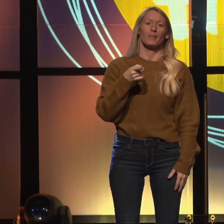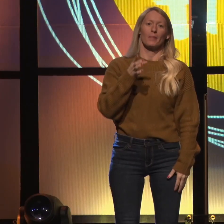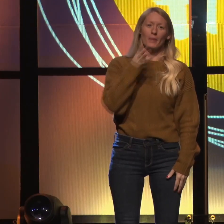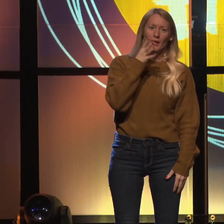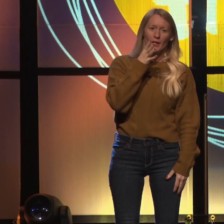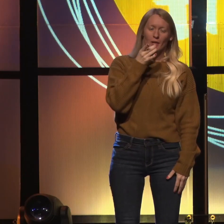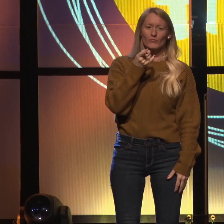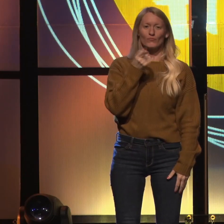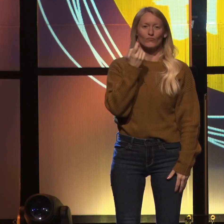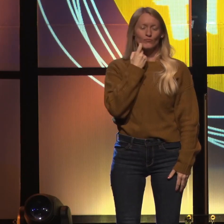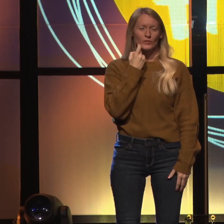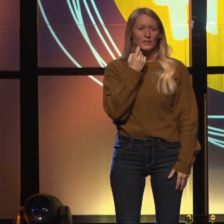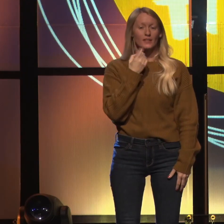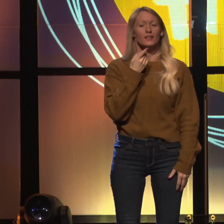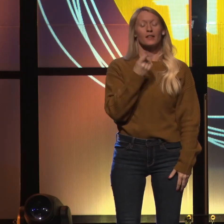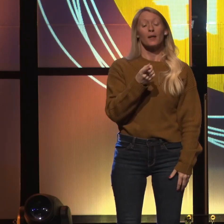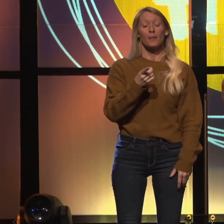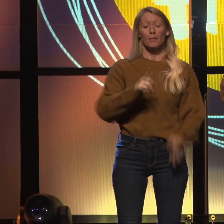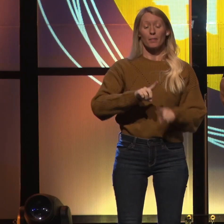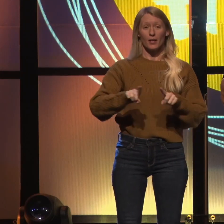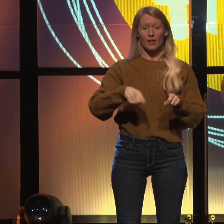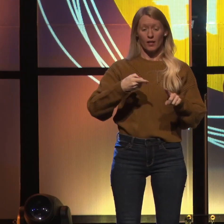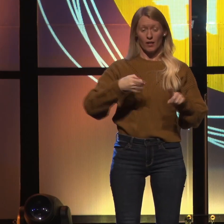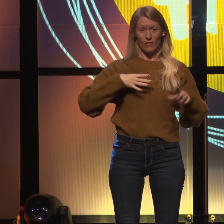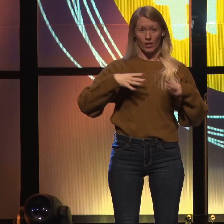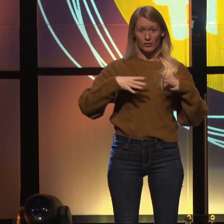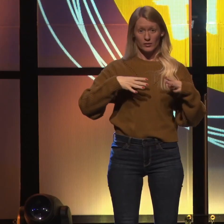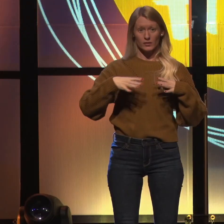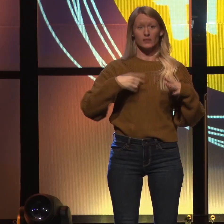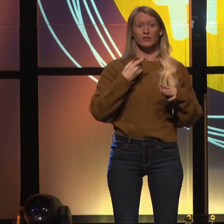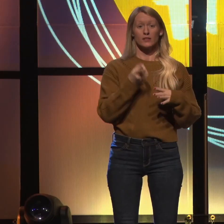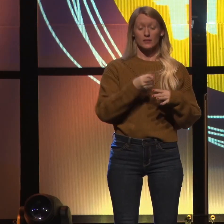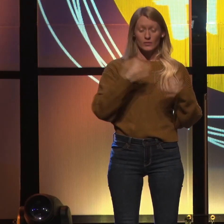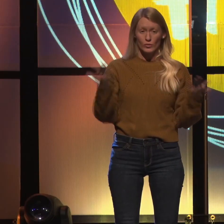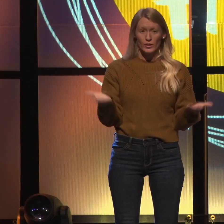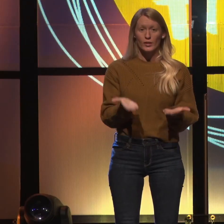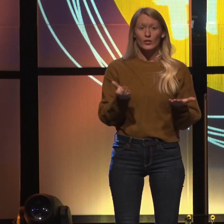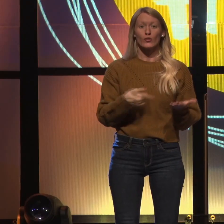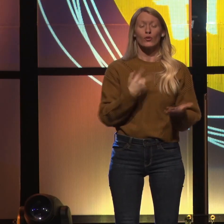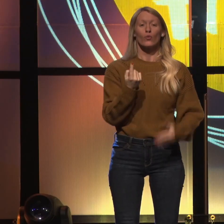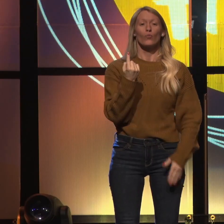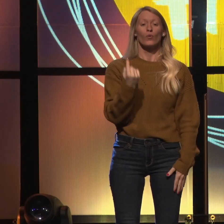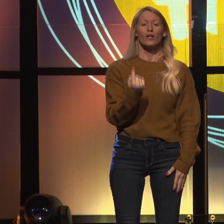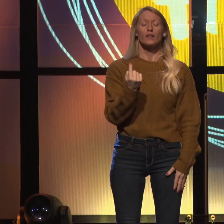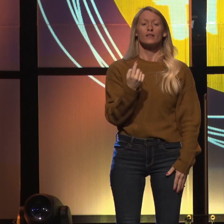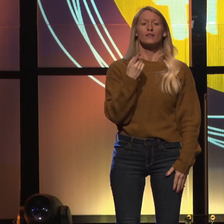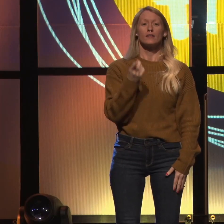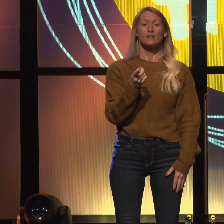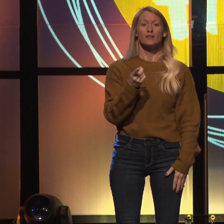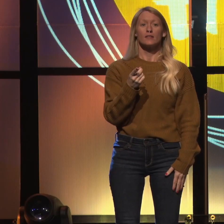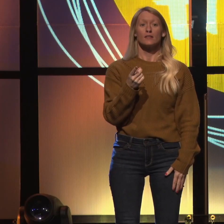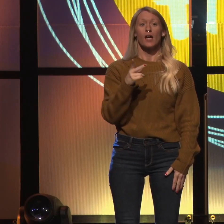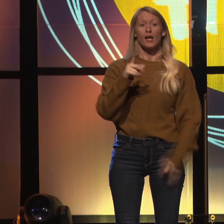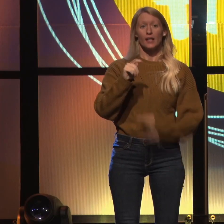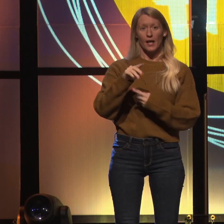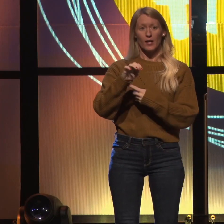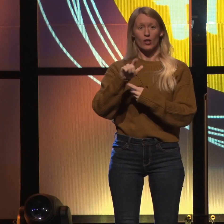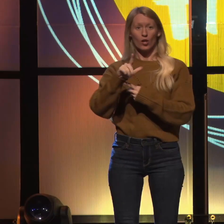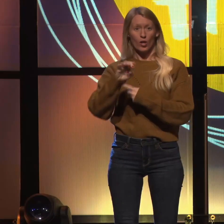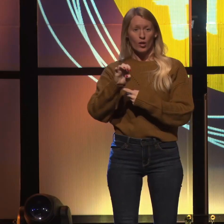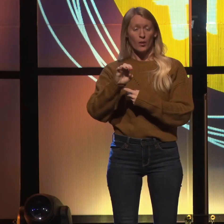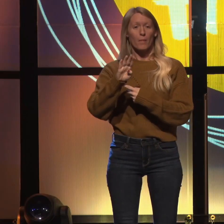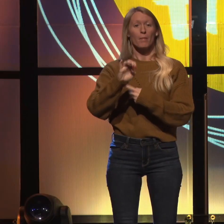a lot going on around here. One of the things going on is our kettlebell ringing. How many of you have done that